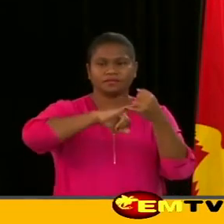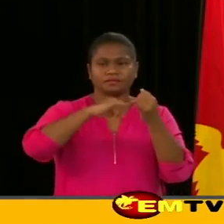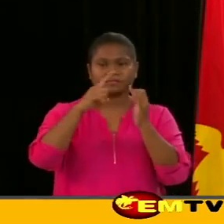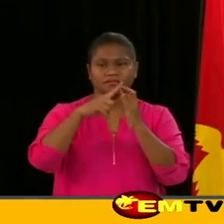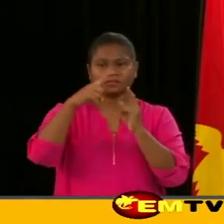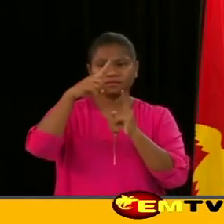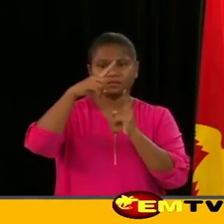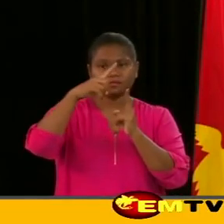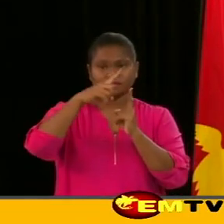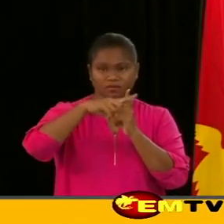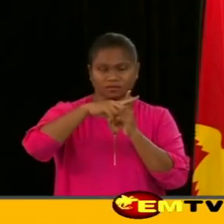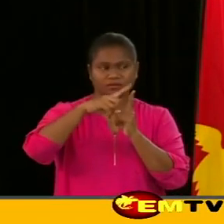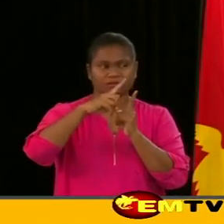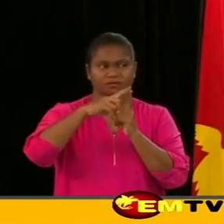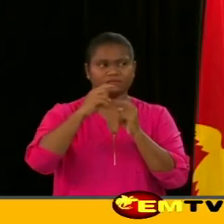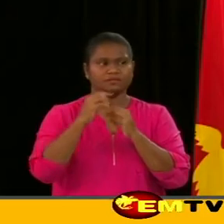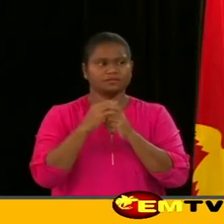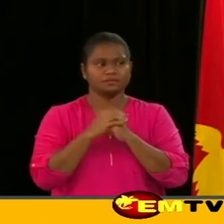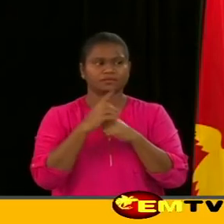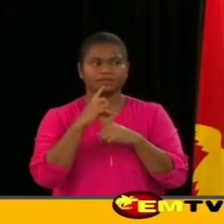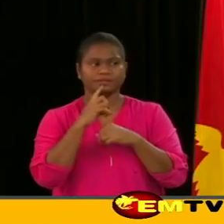We got sent